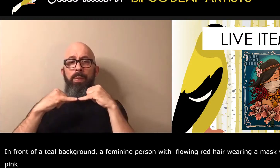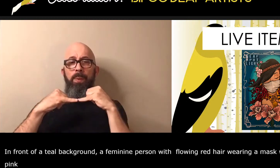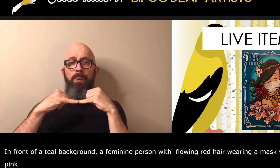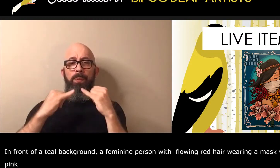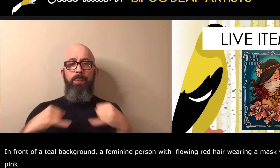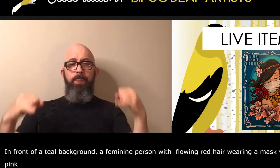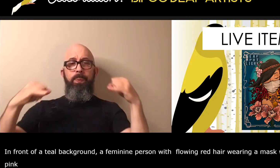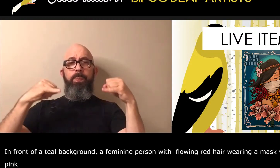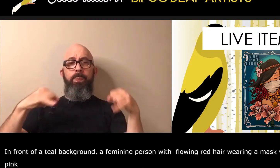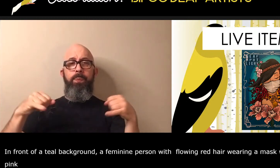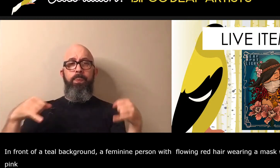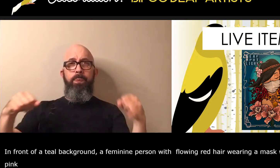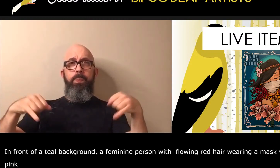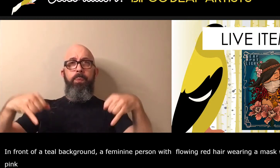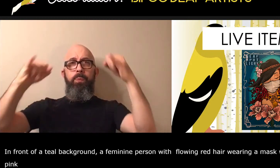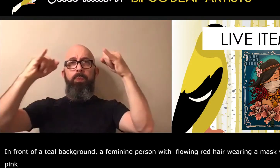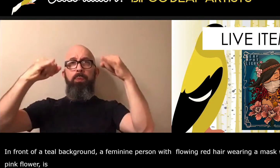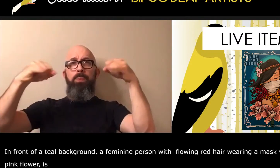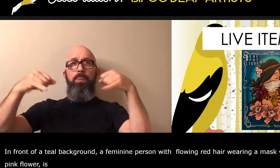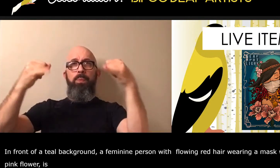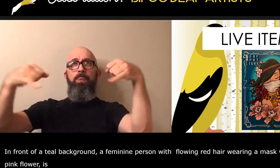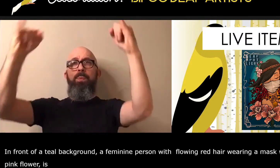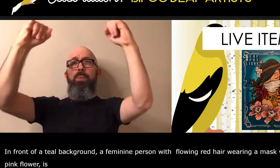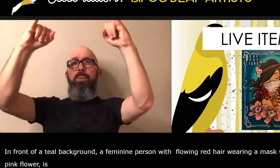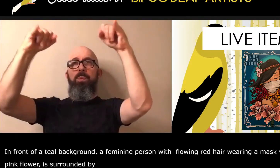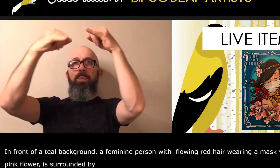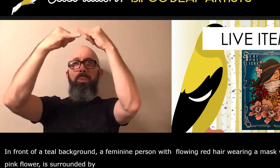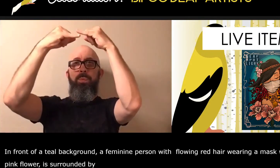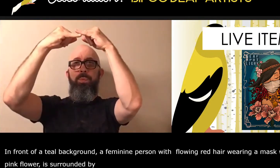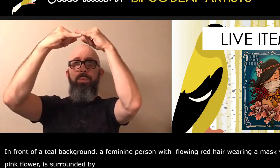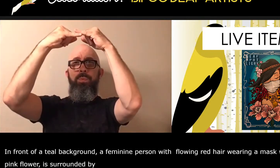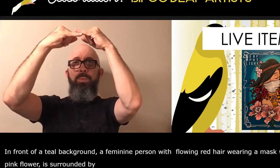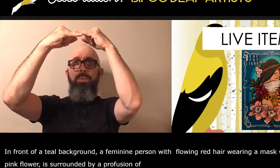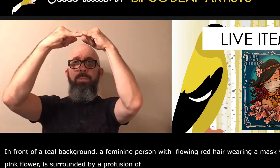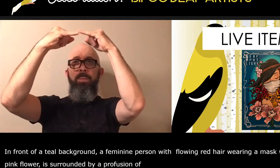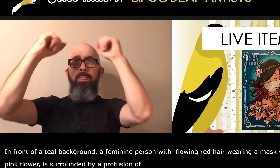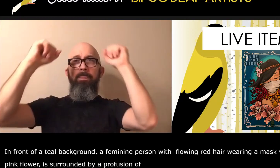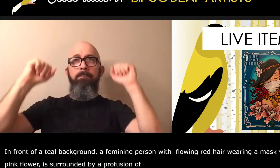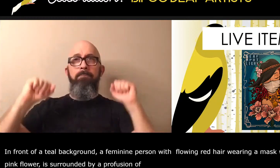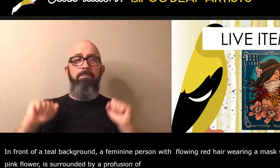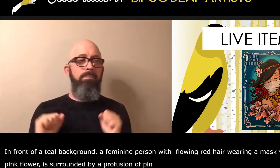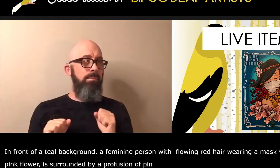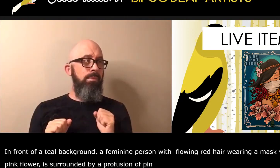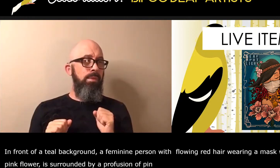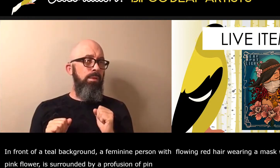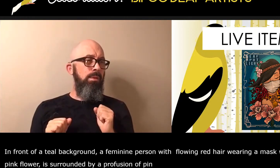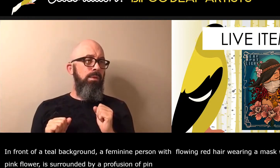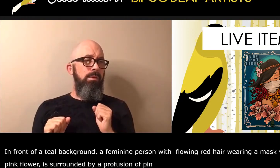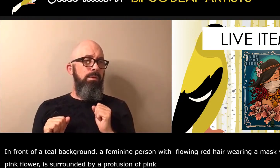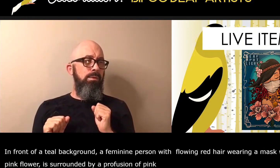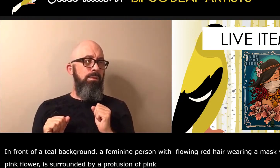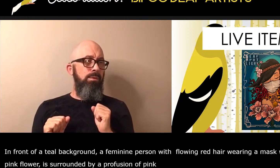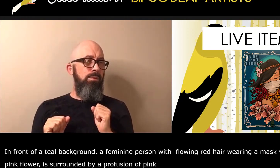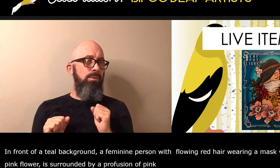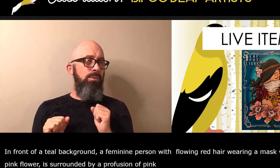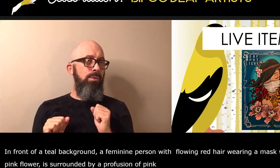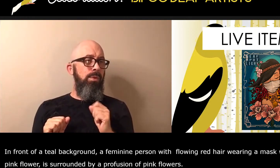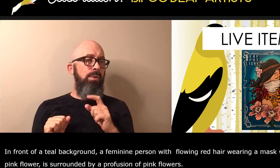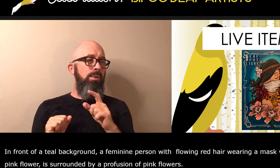is surrounded by a profusion of pink flowers. There are cursive line border